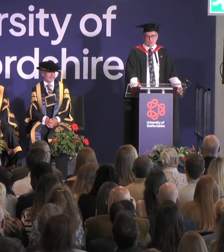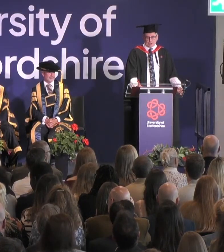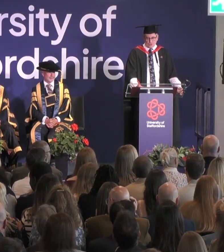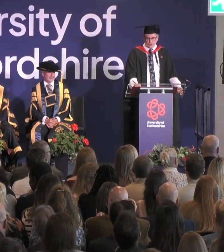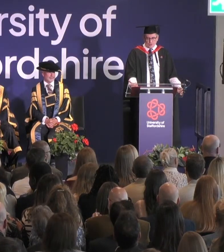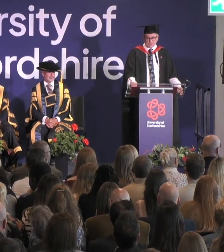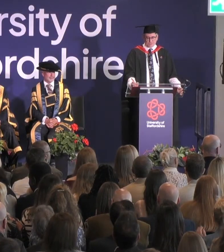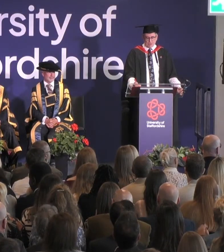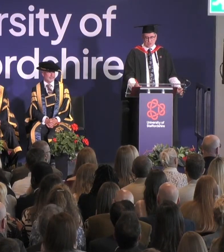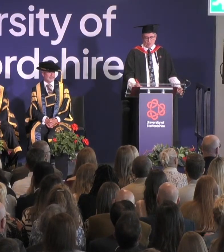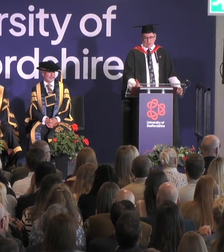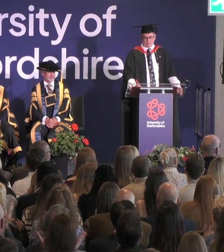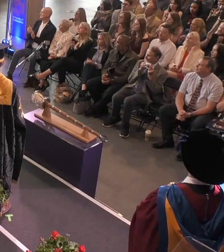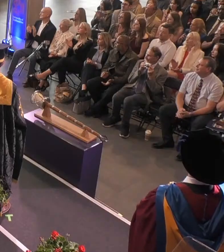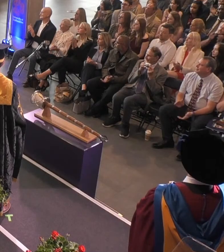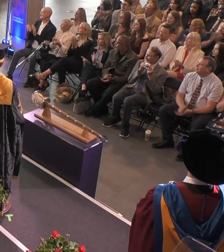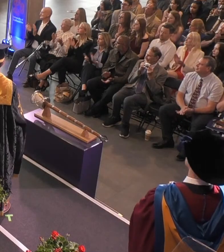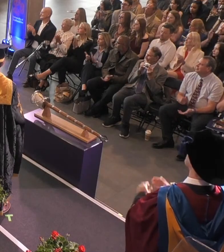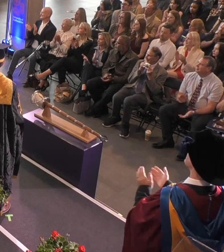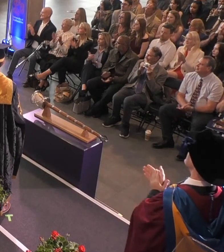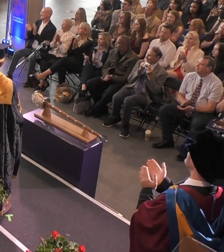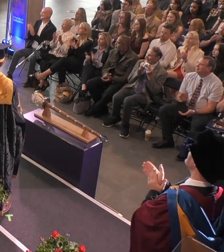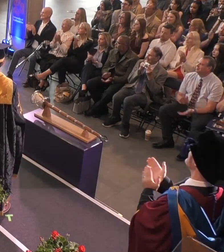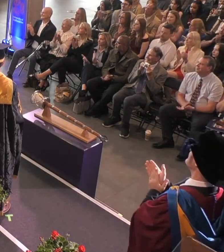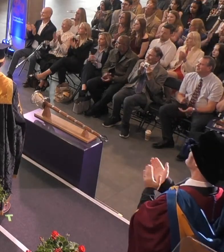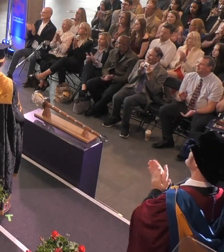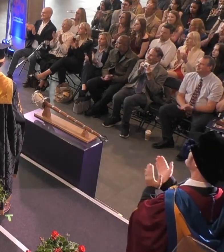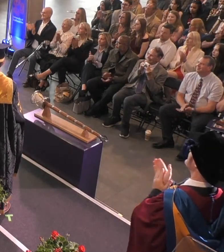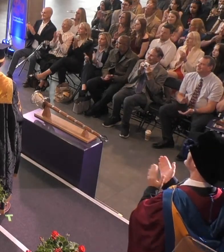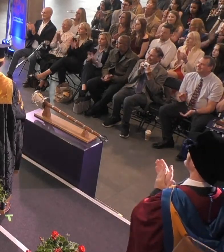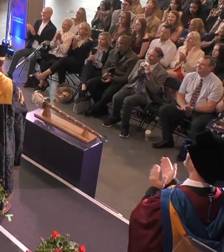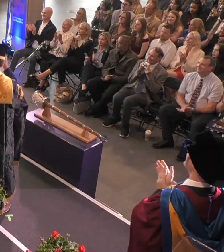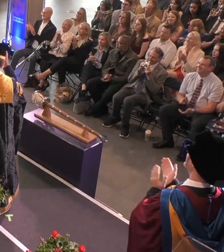Tia McEwen Speakman.